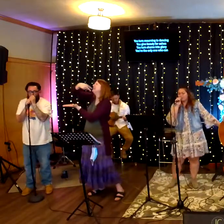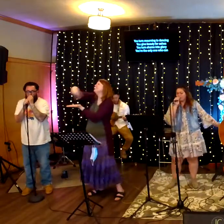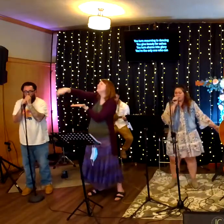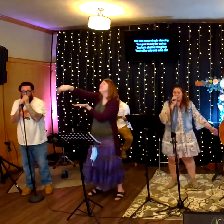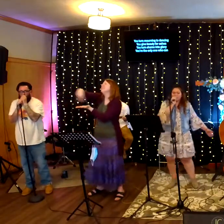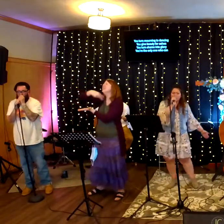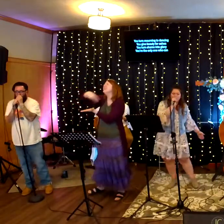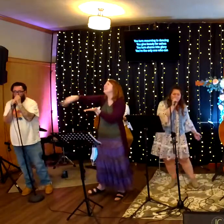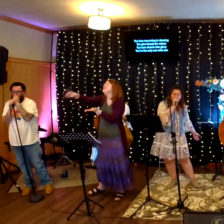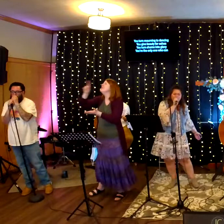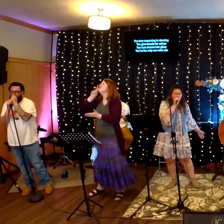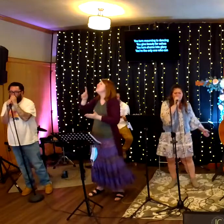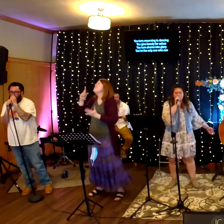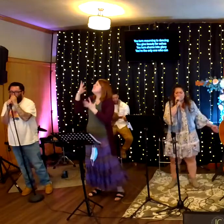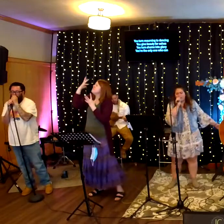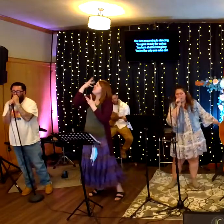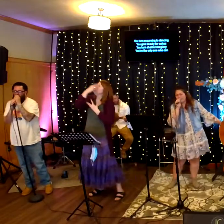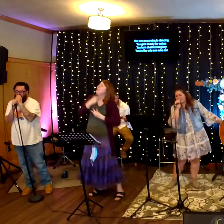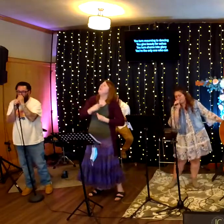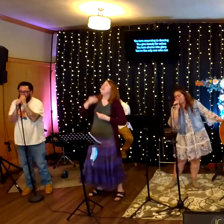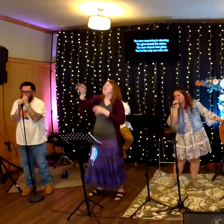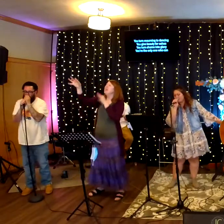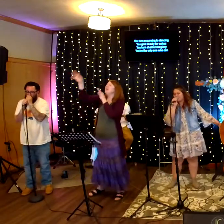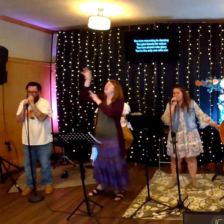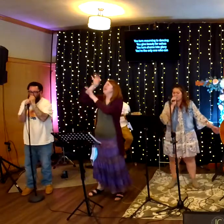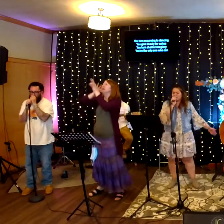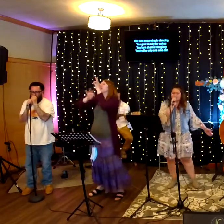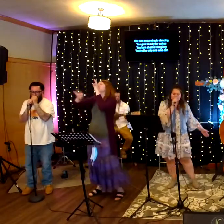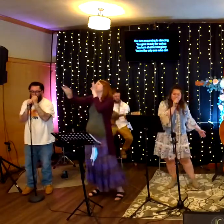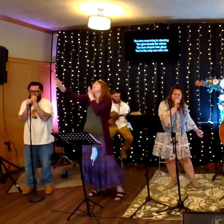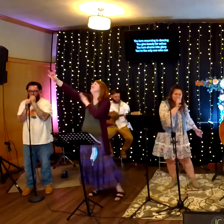dancing. You give beauty for